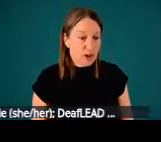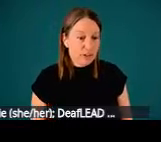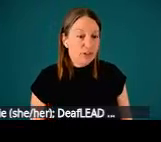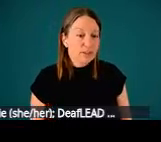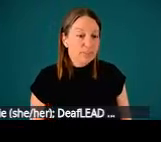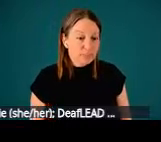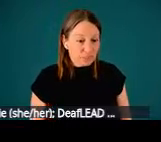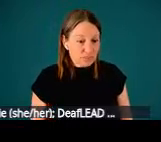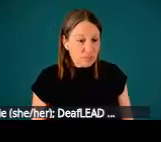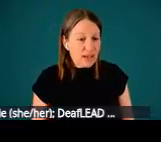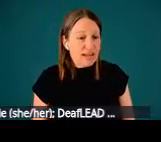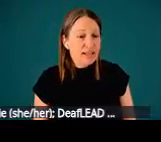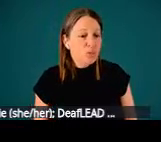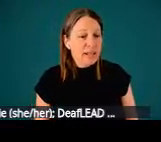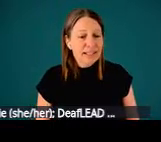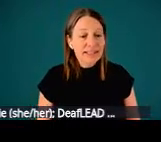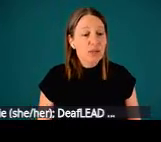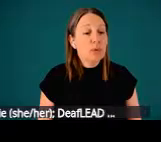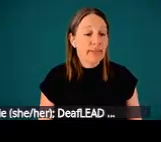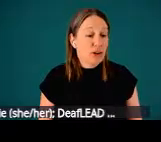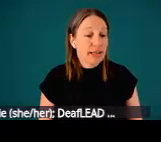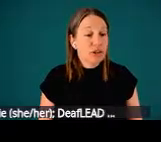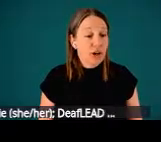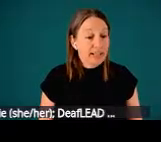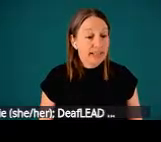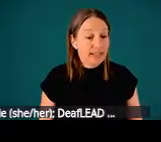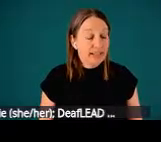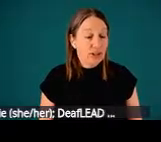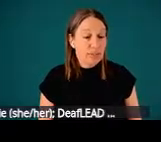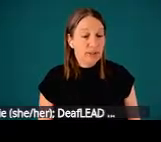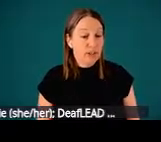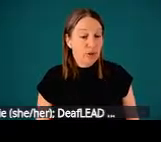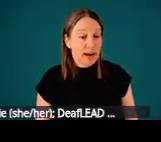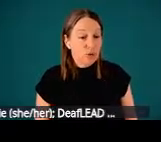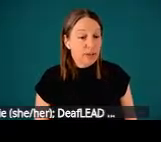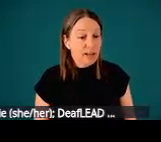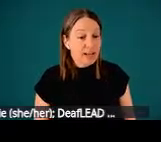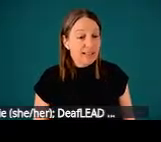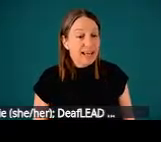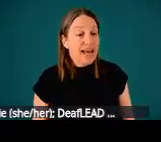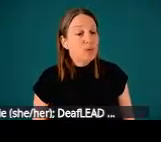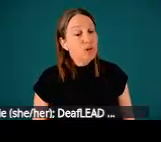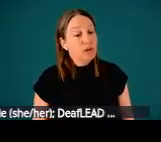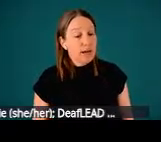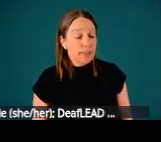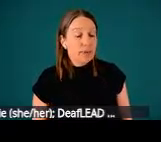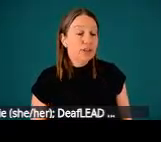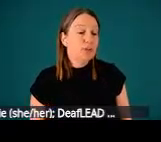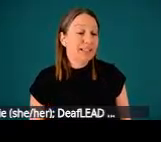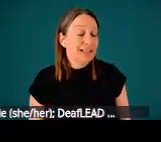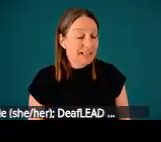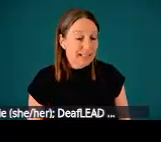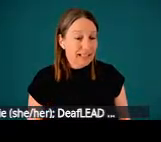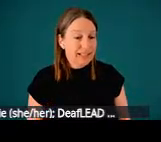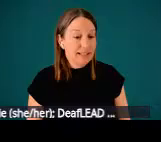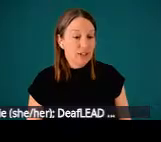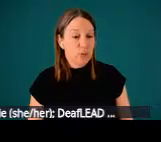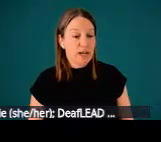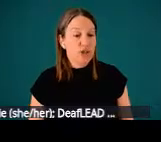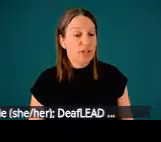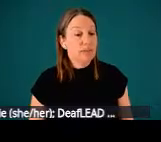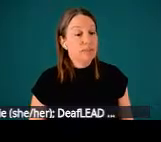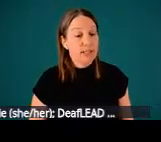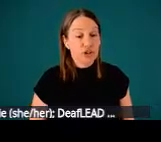our callers. And we can see when they're in crisis, they're able to interact with us, and we're able to de-escalate